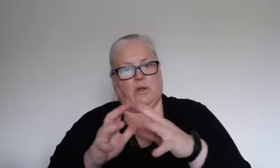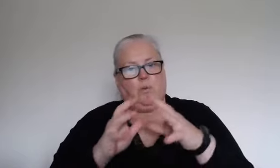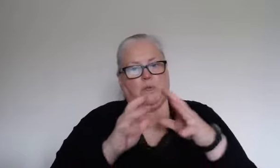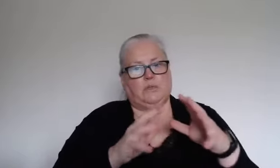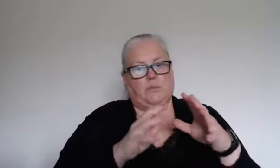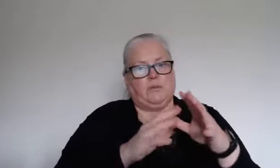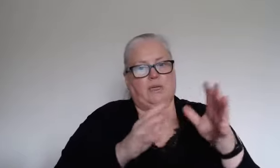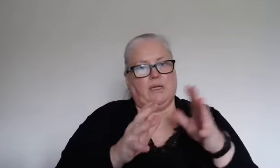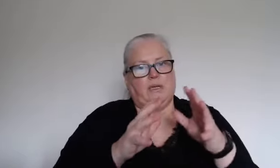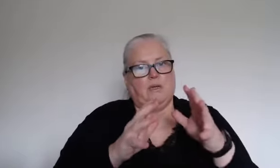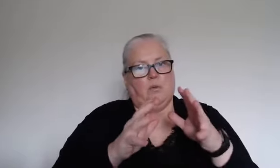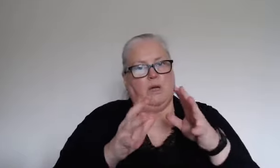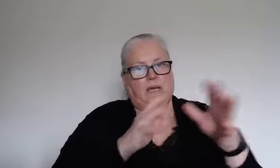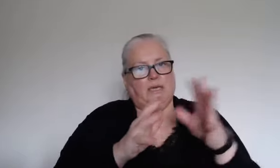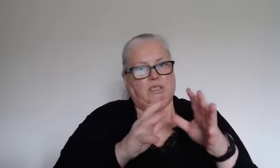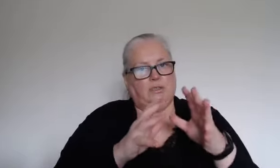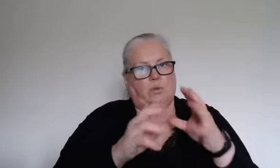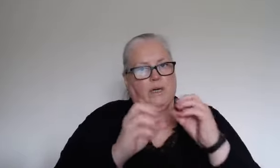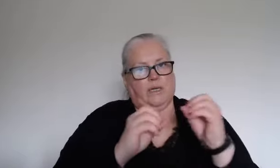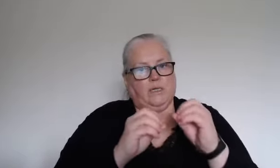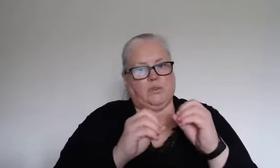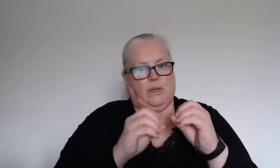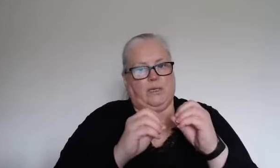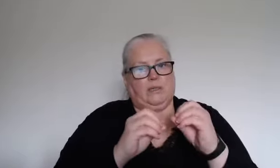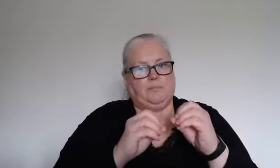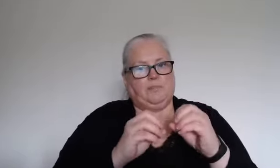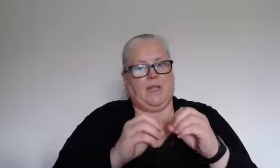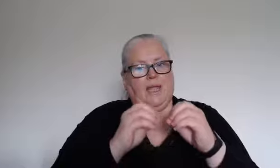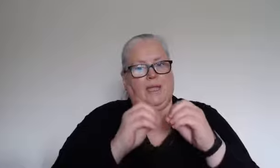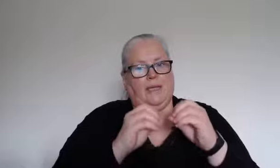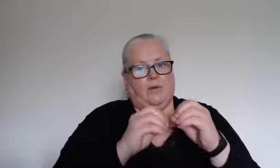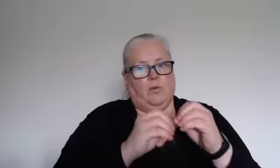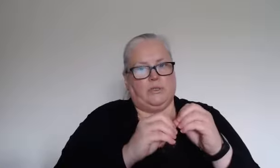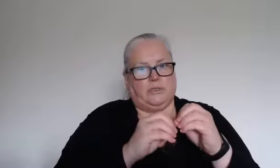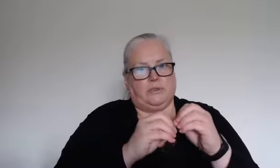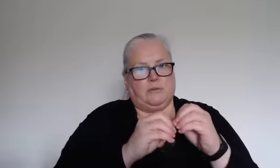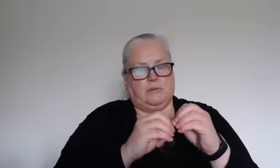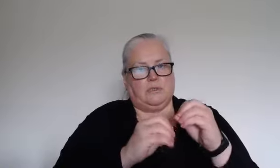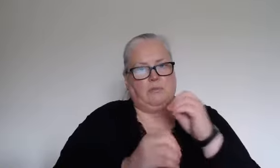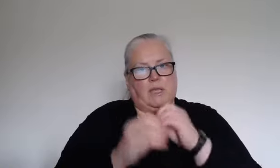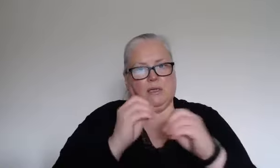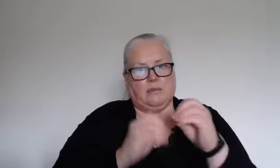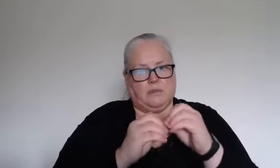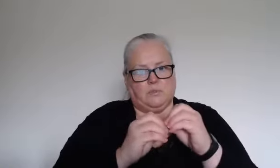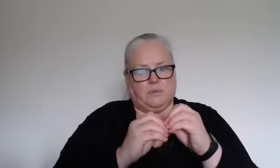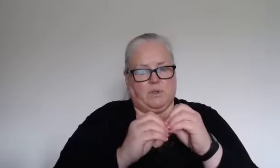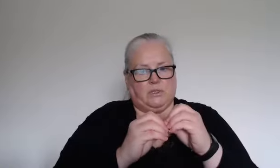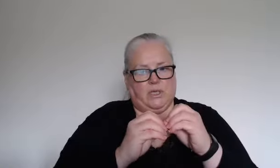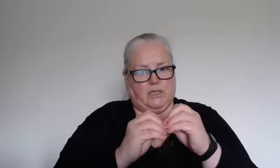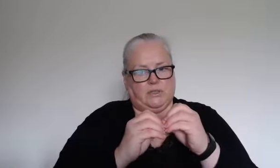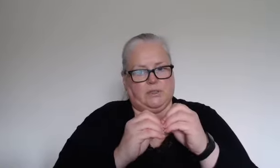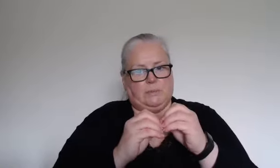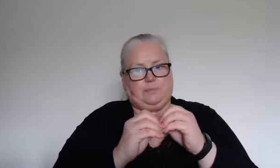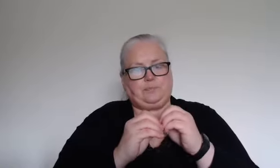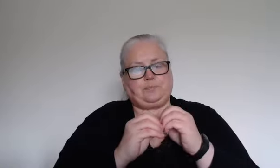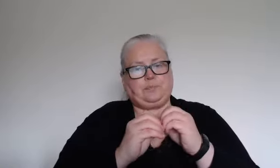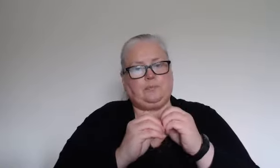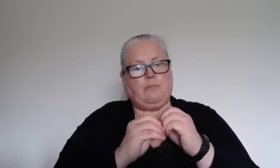what can I do? Where can I tweak in order to make some small changes?